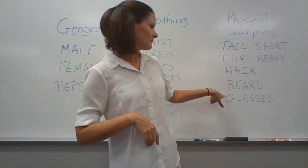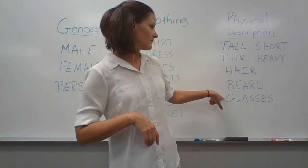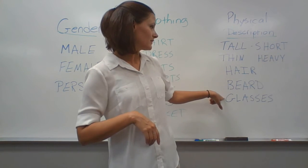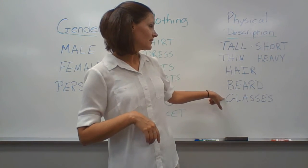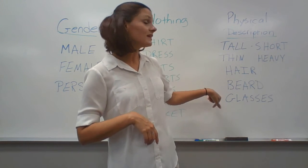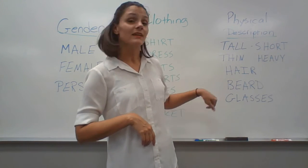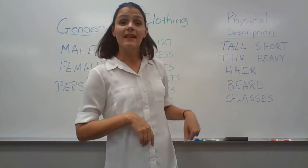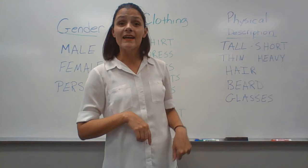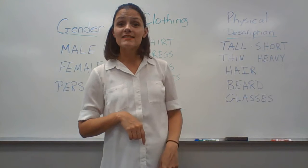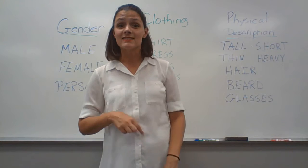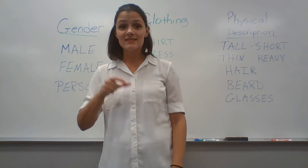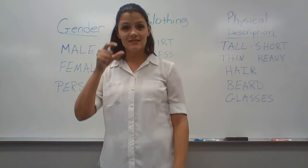glasses,